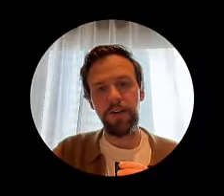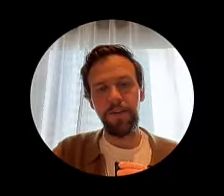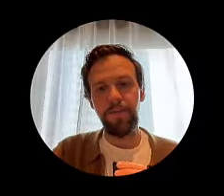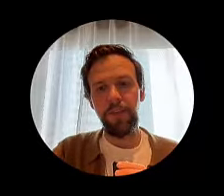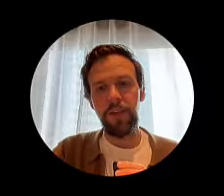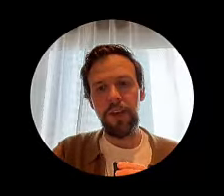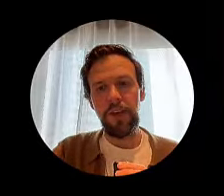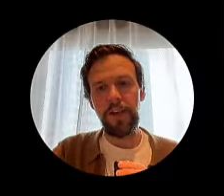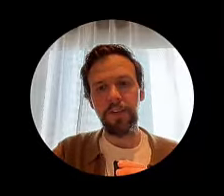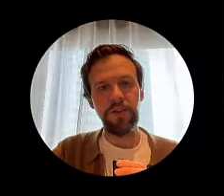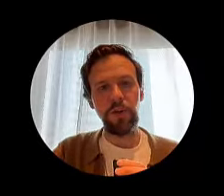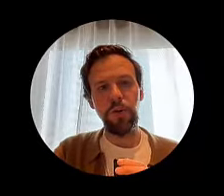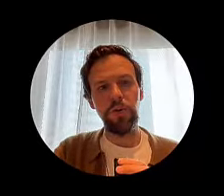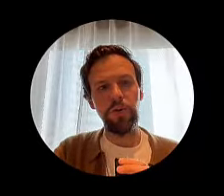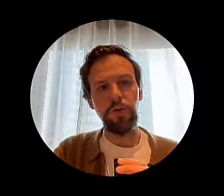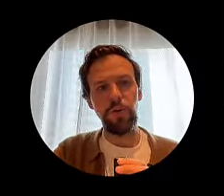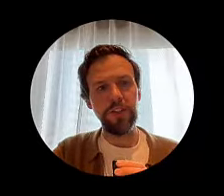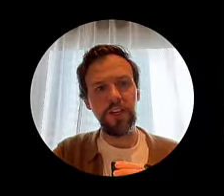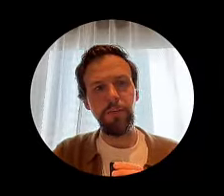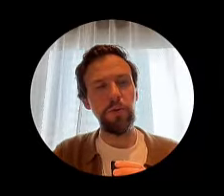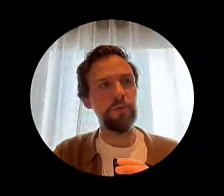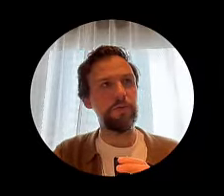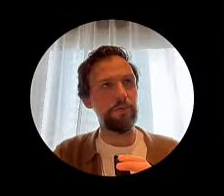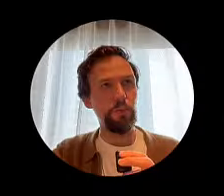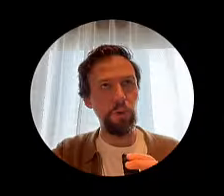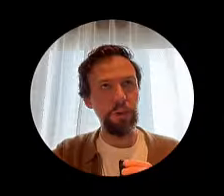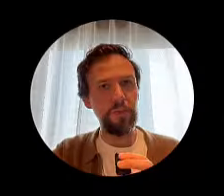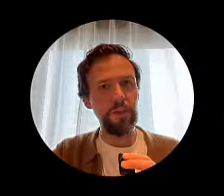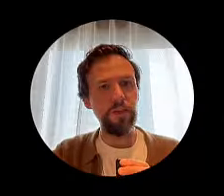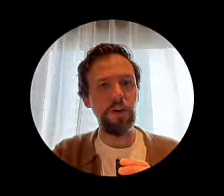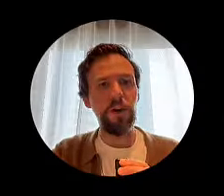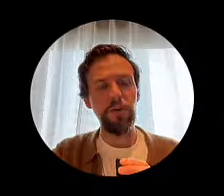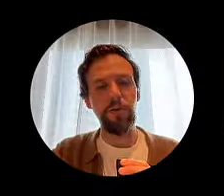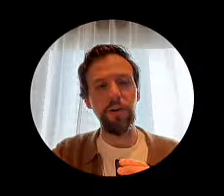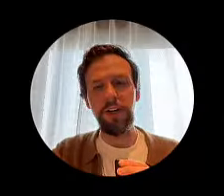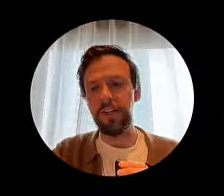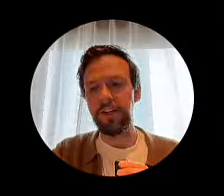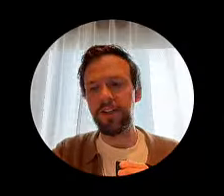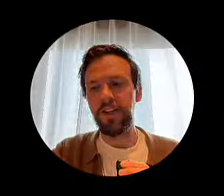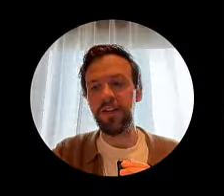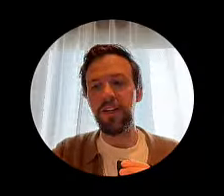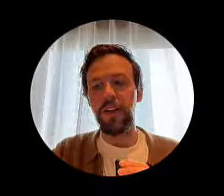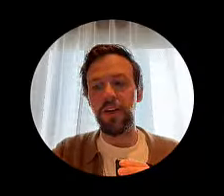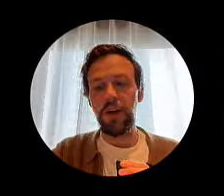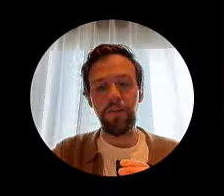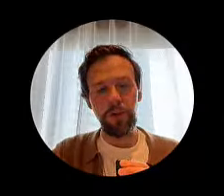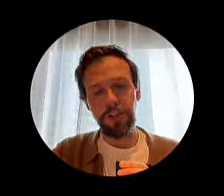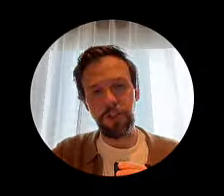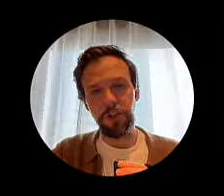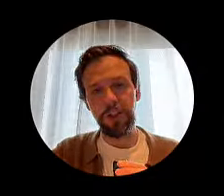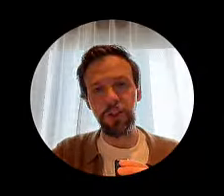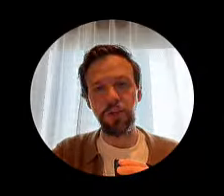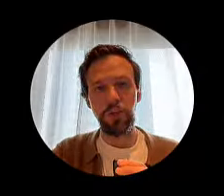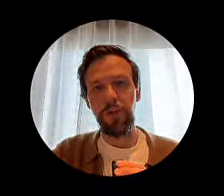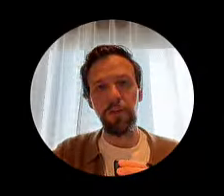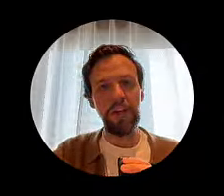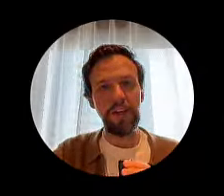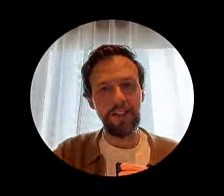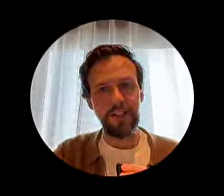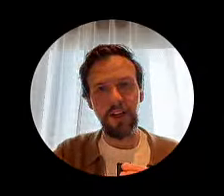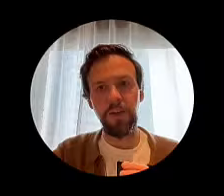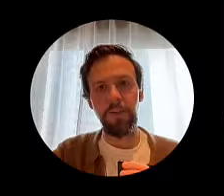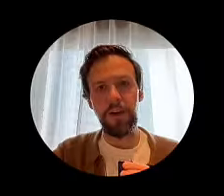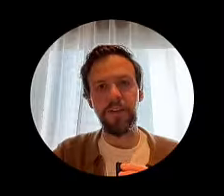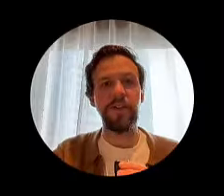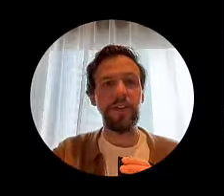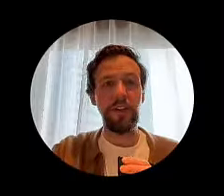can. And so, for example, what that means for Art of Fauna is that there are situations where people can